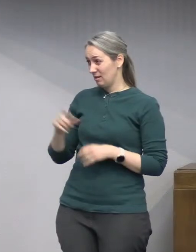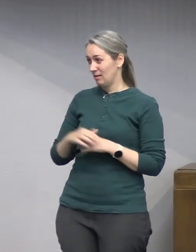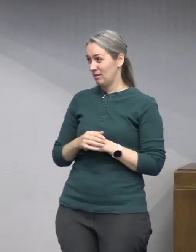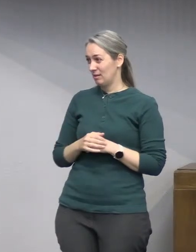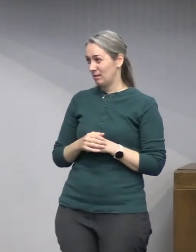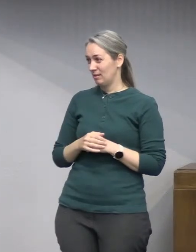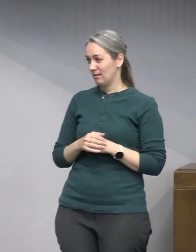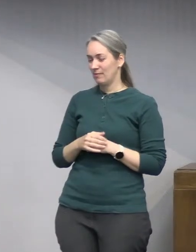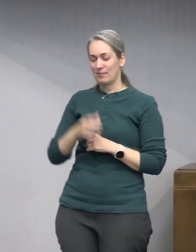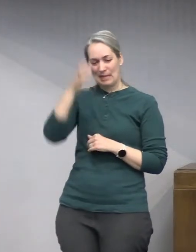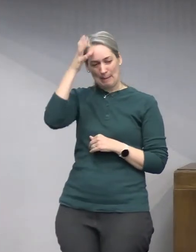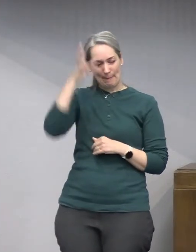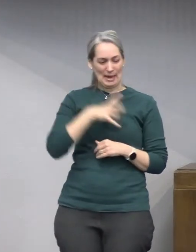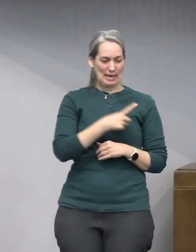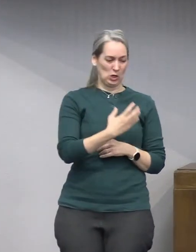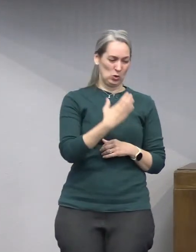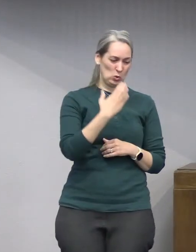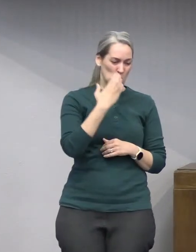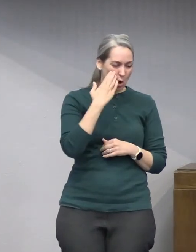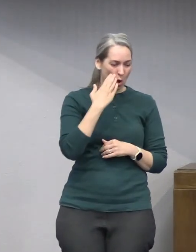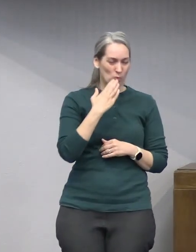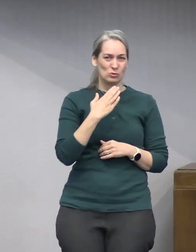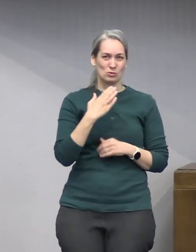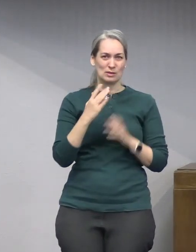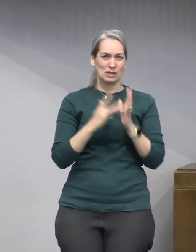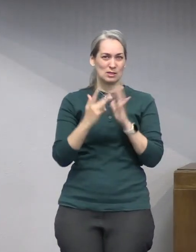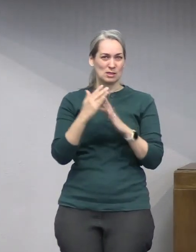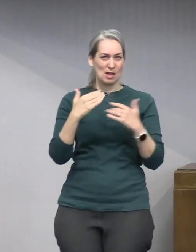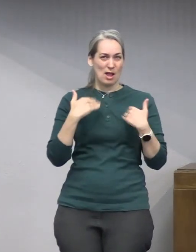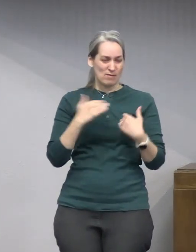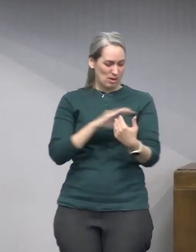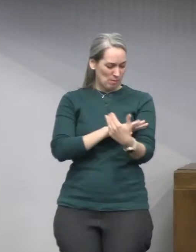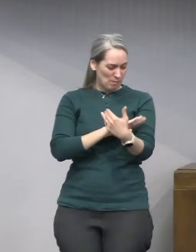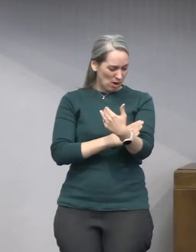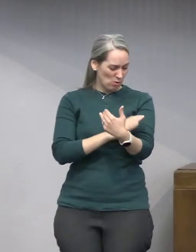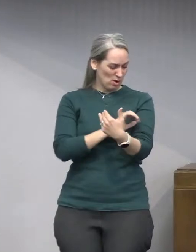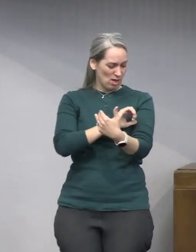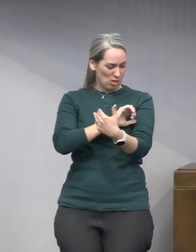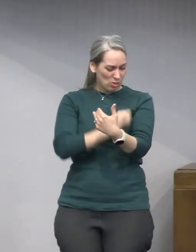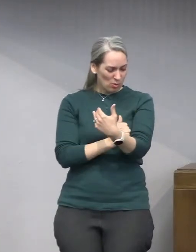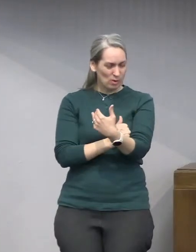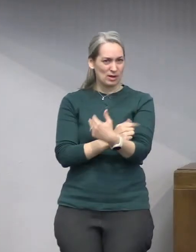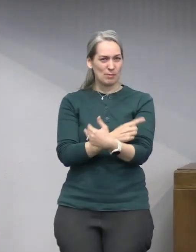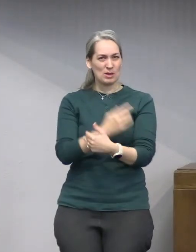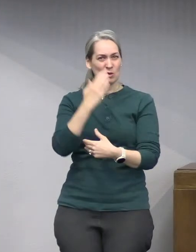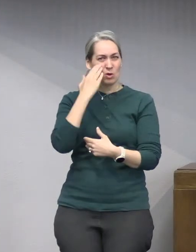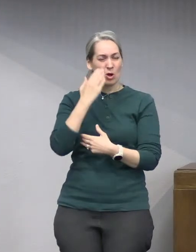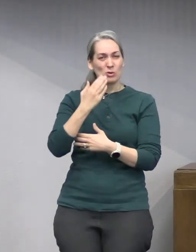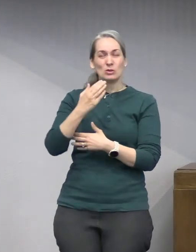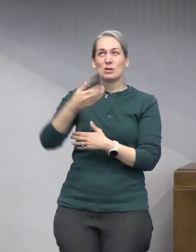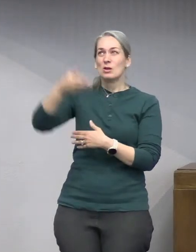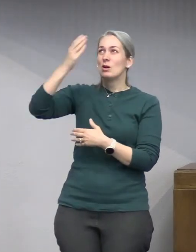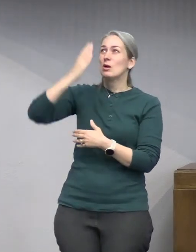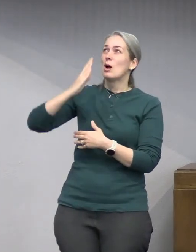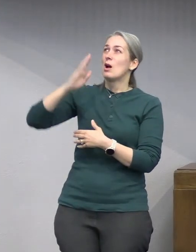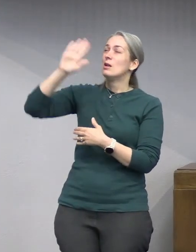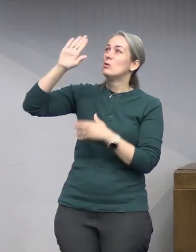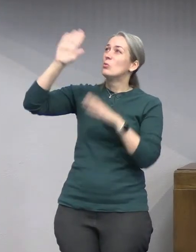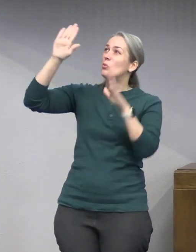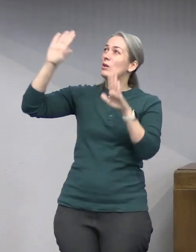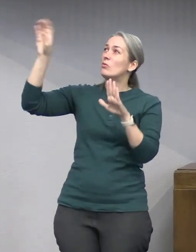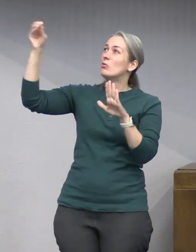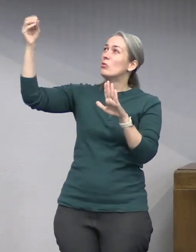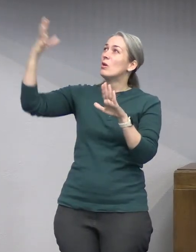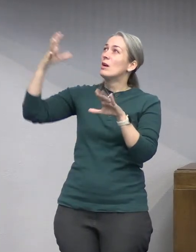The man not only acknowledges the power and authority of Jesus, but he acknowledges the fact that the wonderful grace of God works according to the will